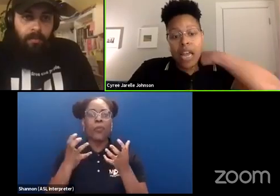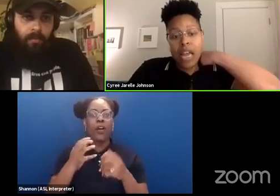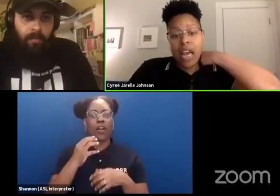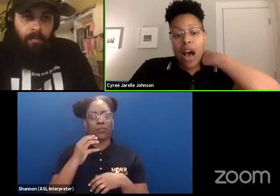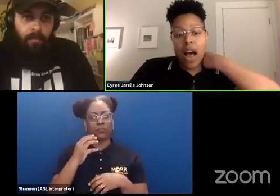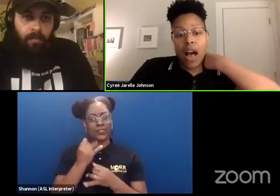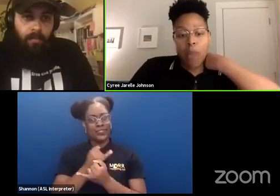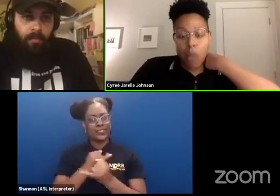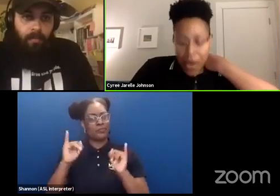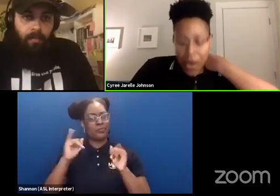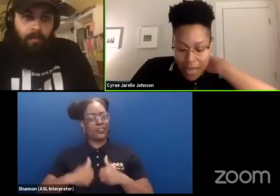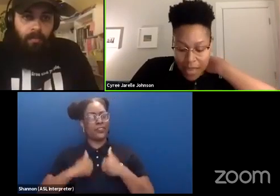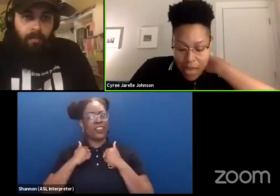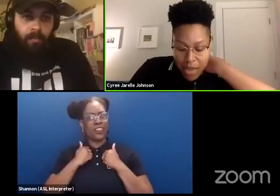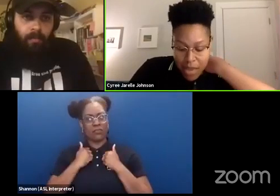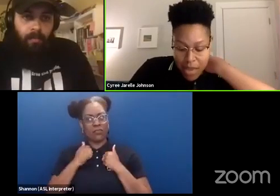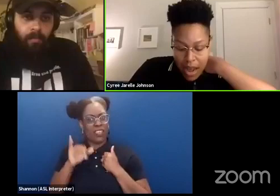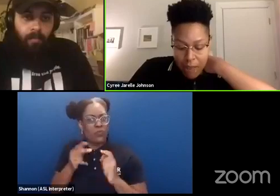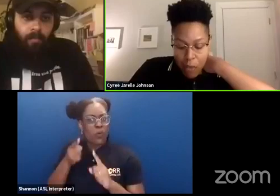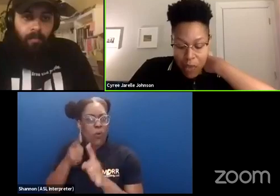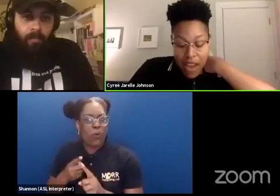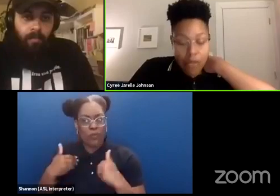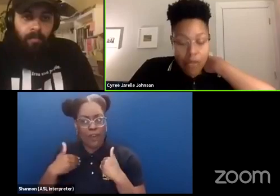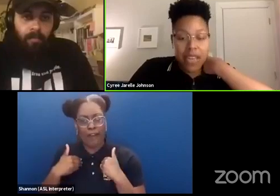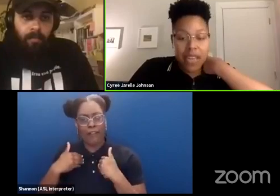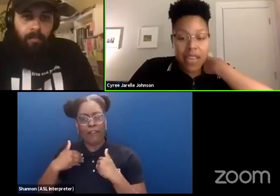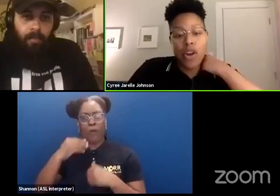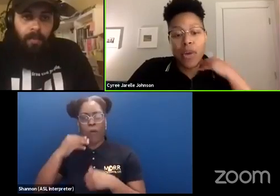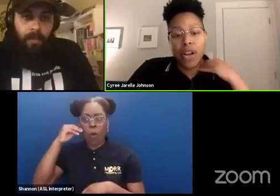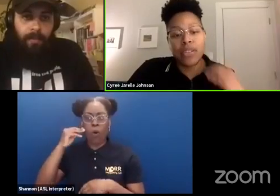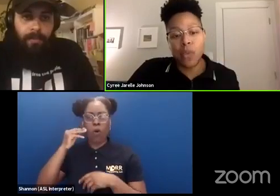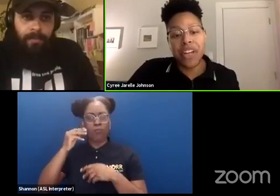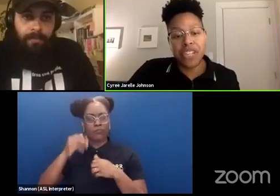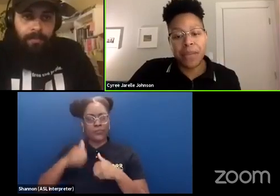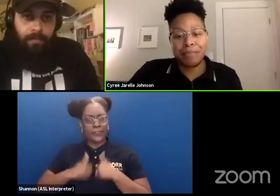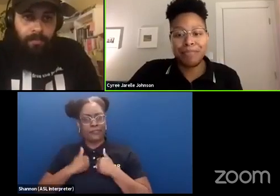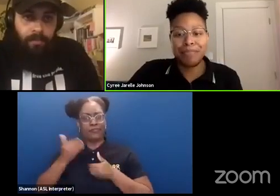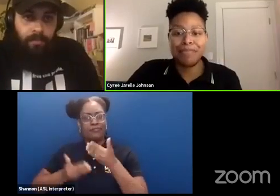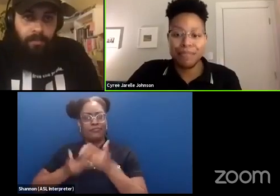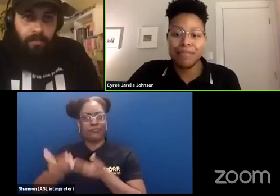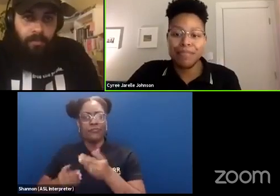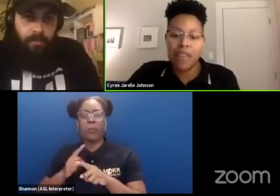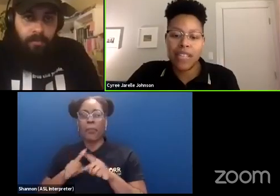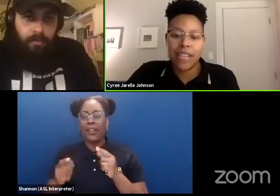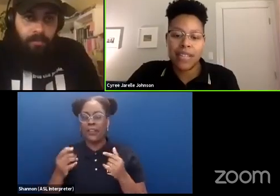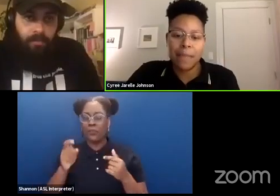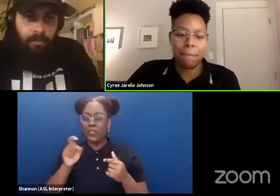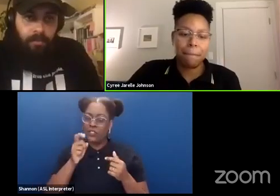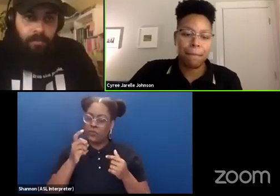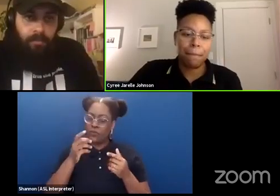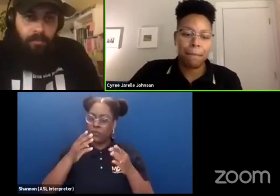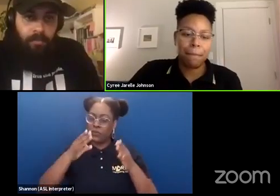and in our communities, what does it mean when the government does it and no one else is watching? That's all I have to say, Dustin.